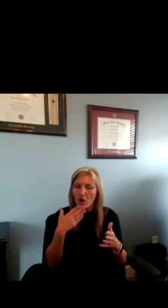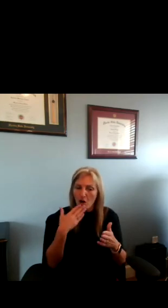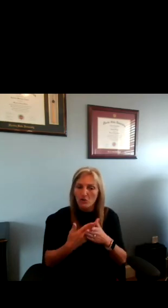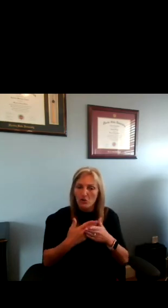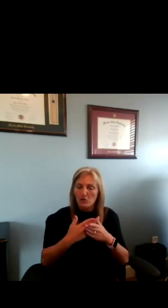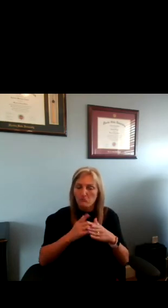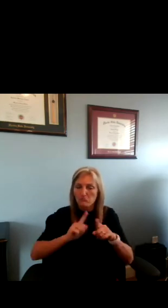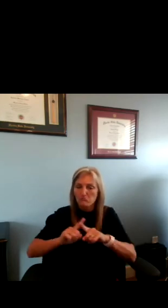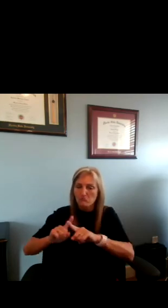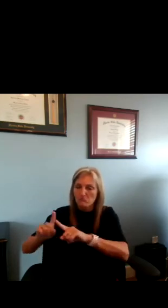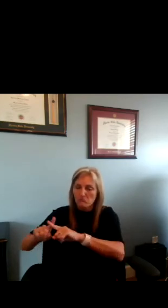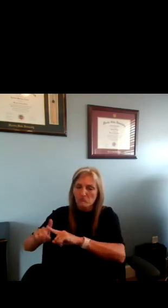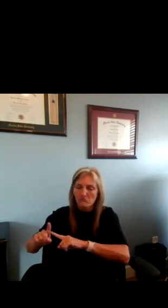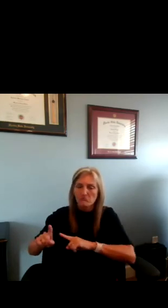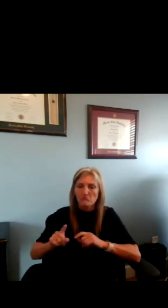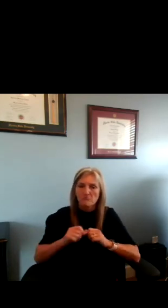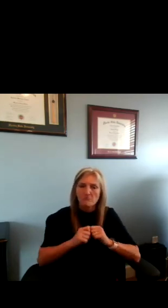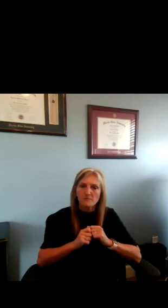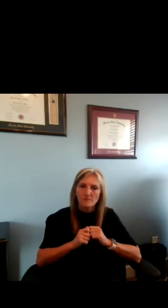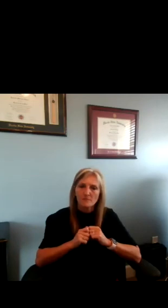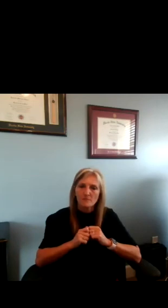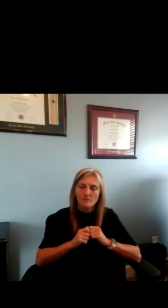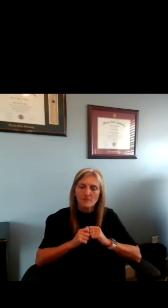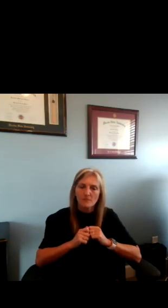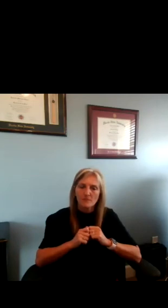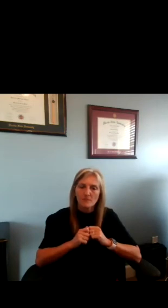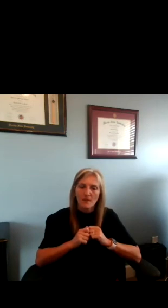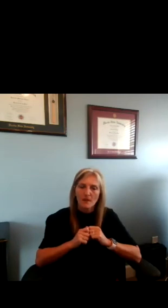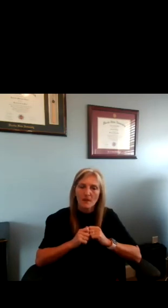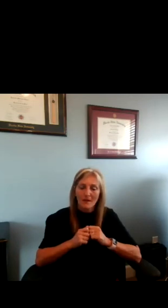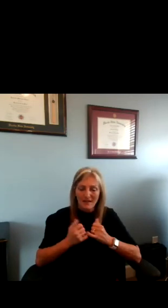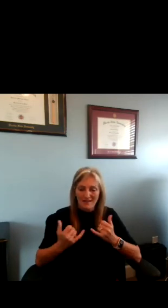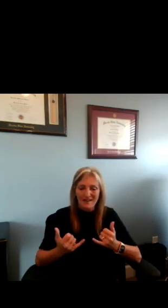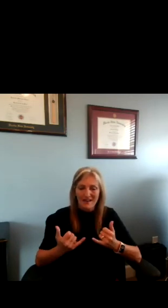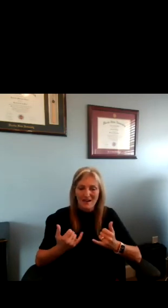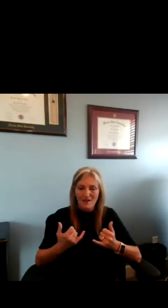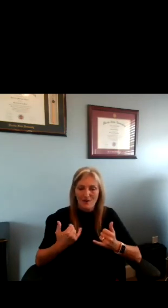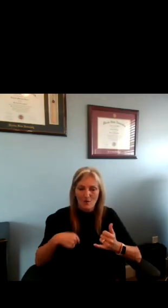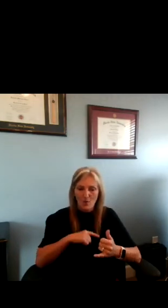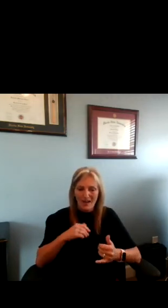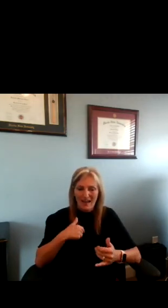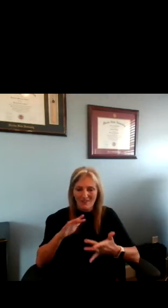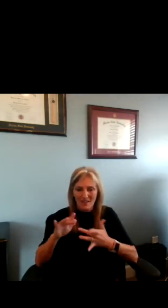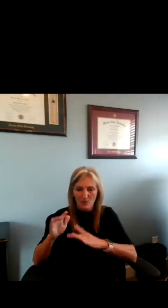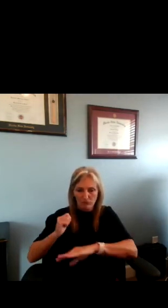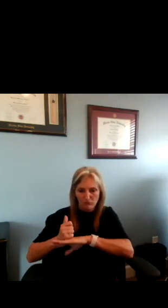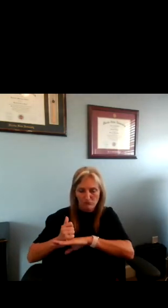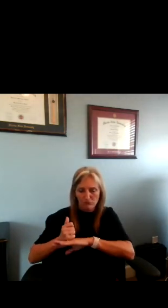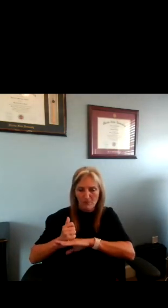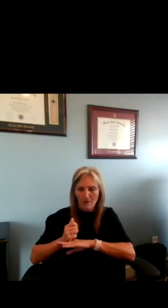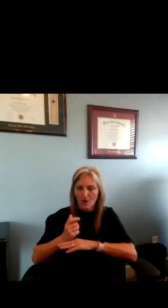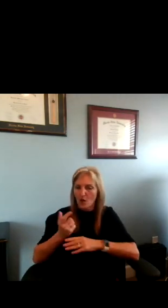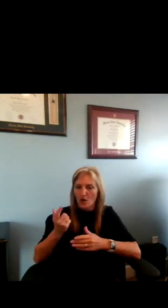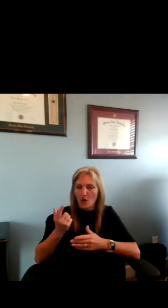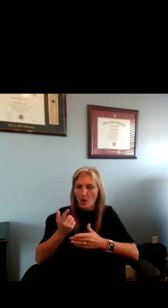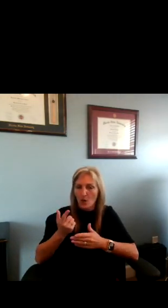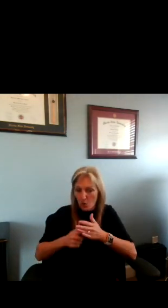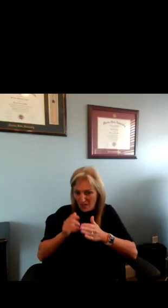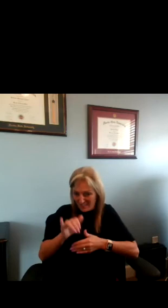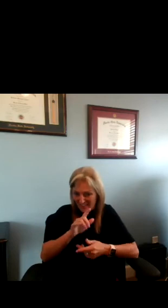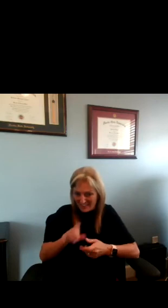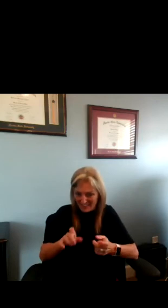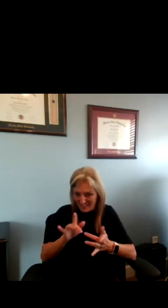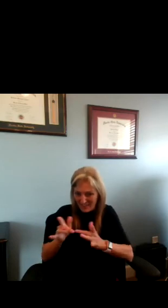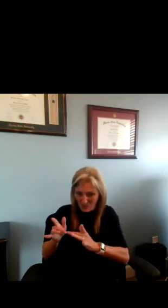a sample of only five. And so now that we have this network, what is this network doing specifically to